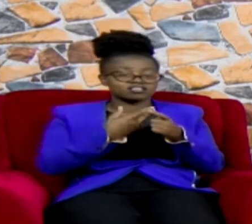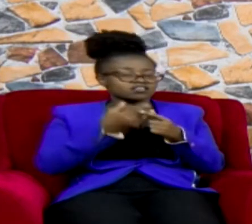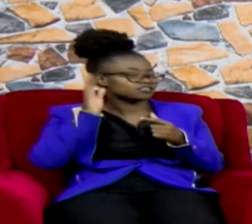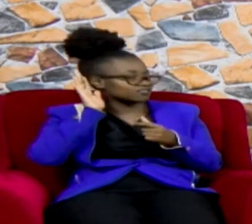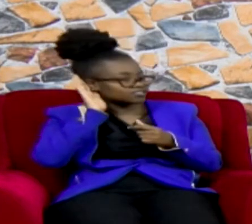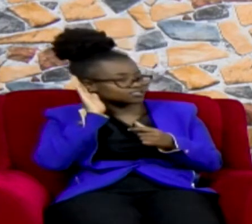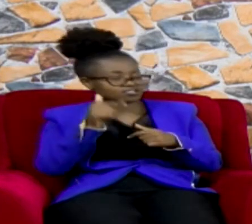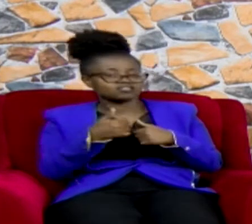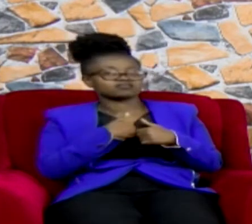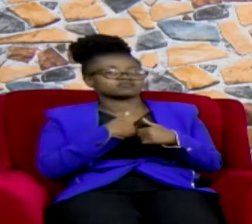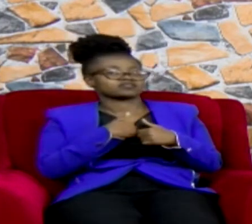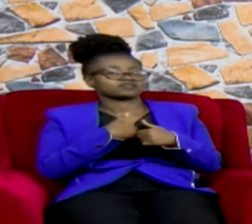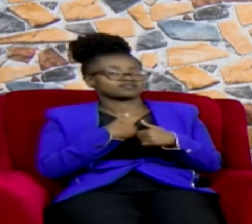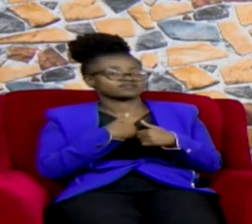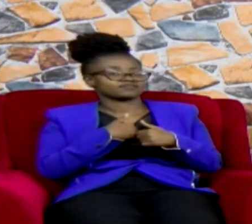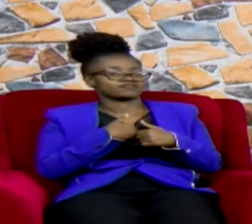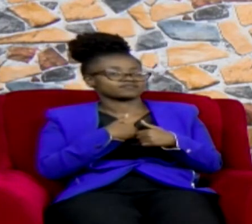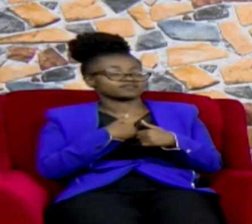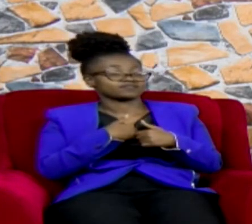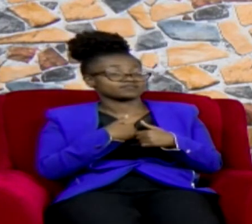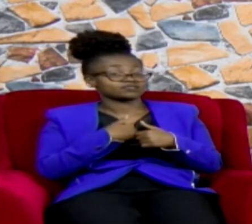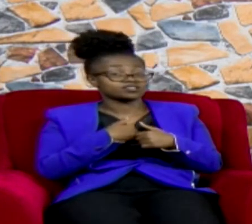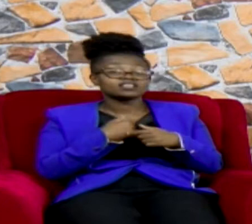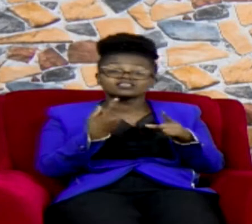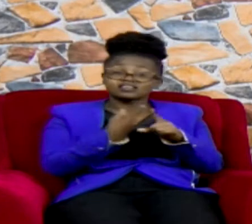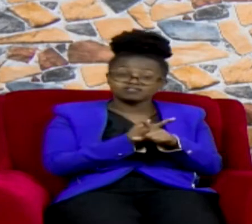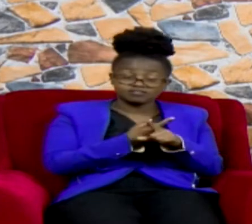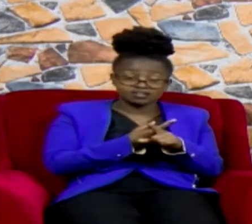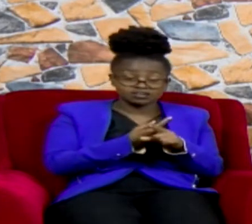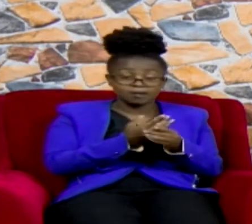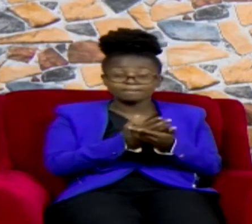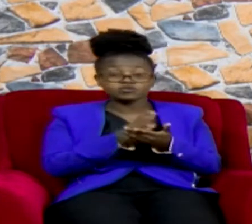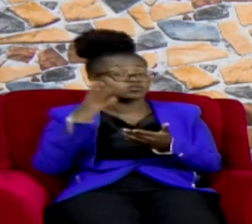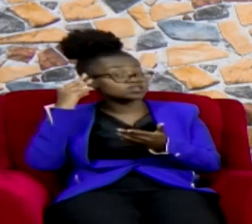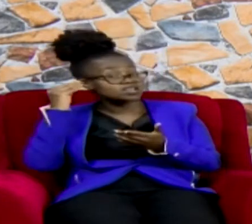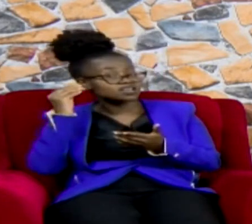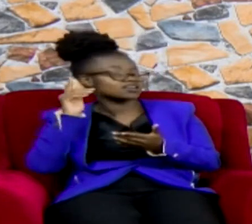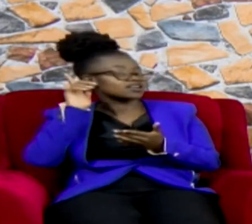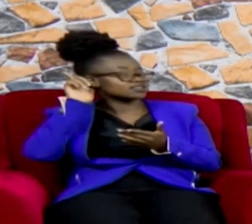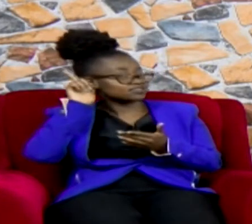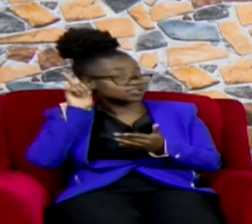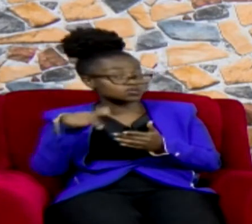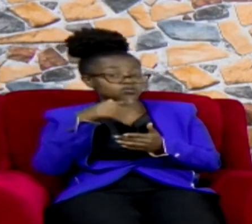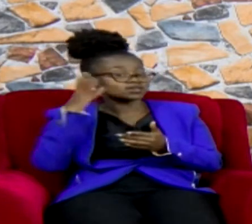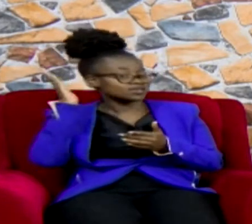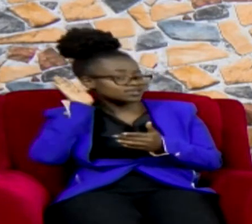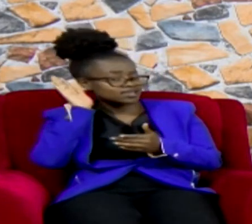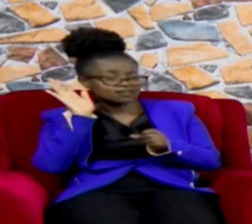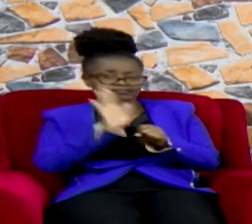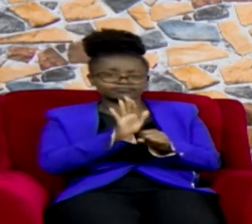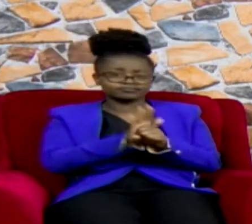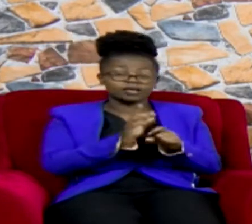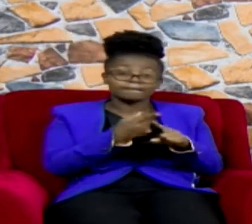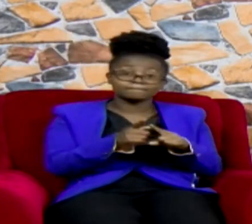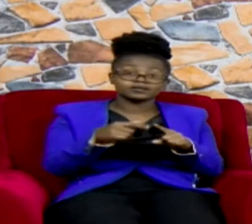listen to. Okay. Yes. Okay. So you see, there is difference between hearing and listening. We hear so many things,